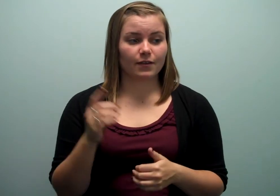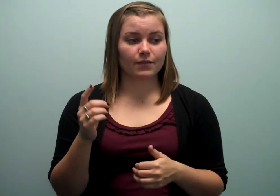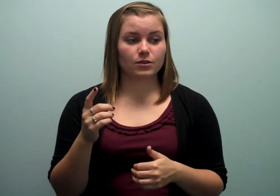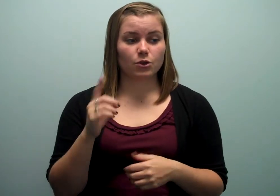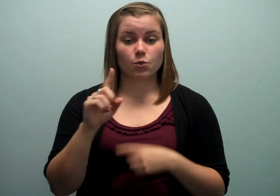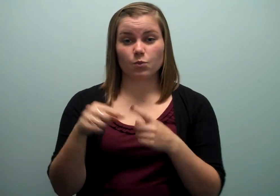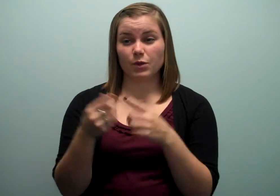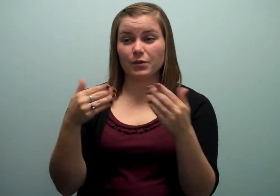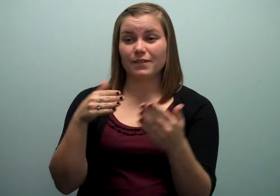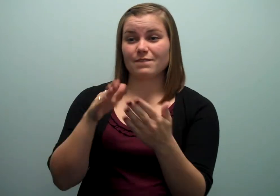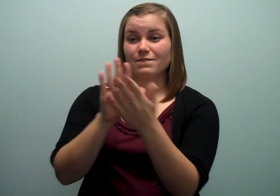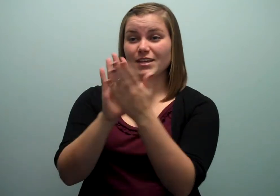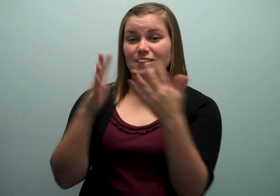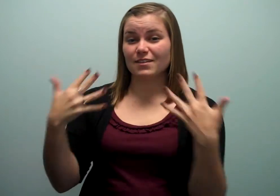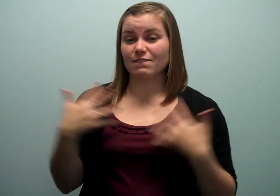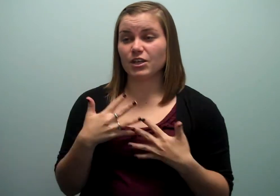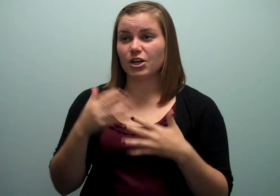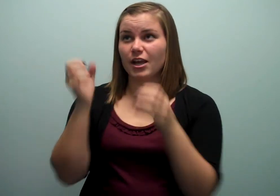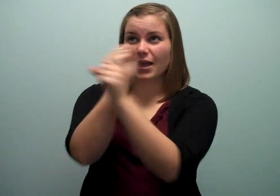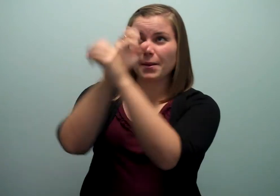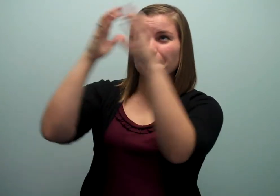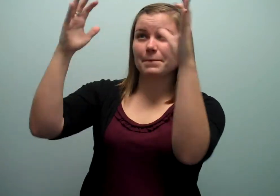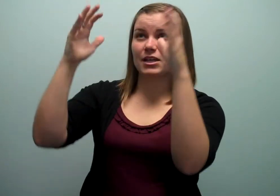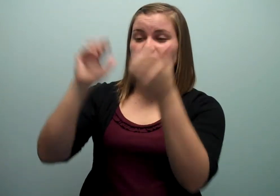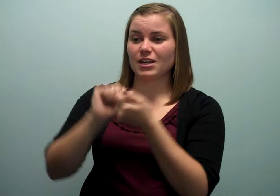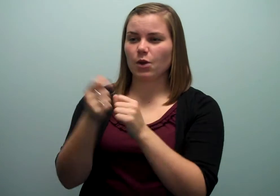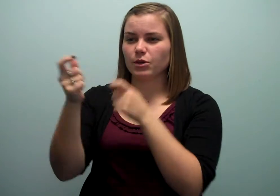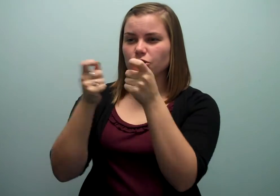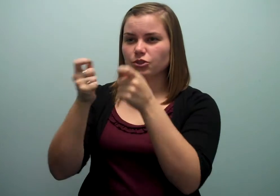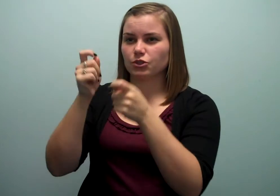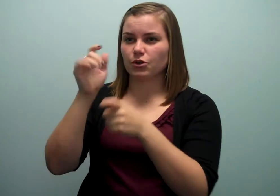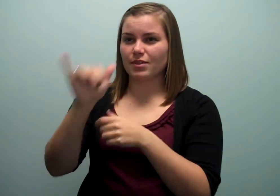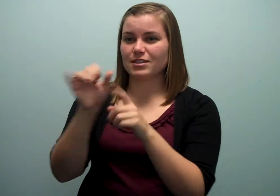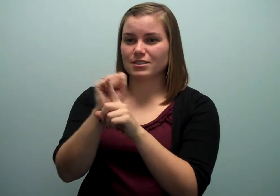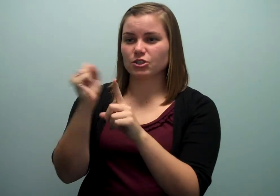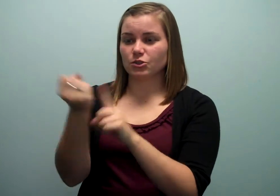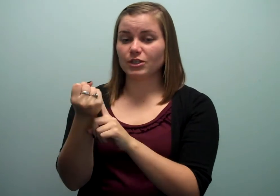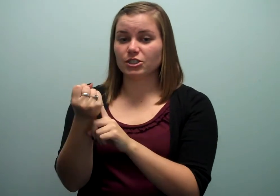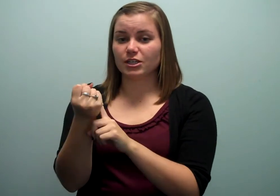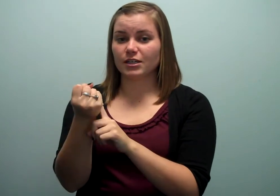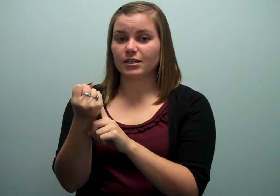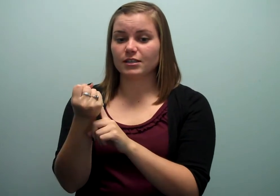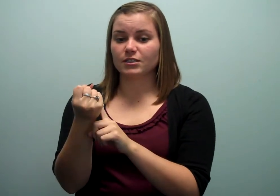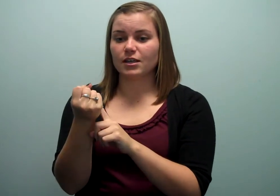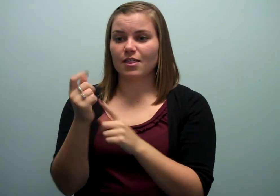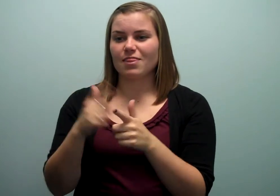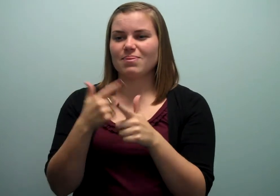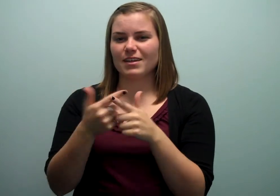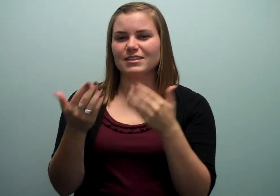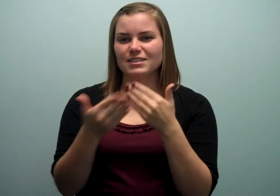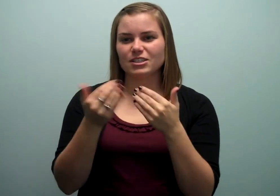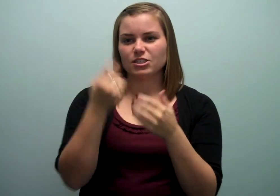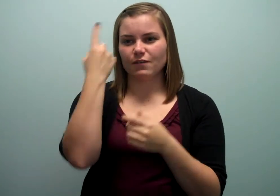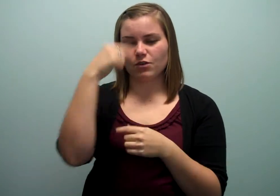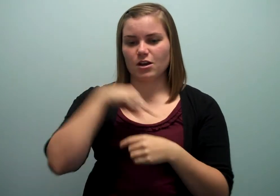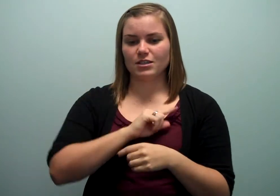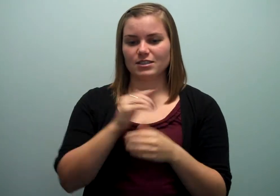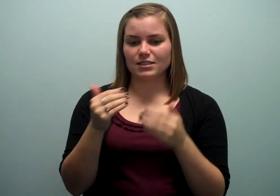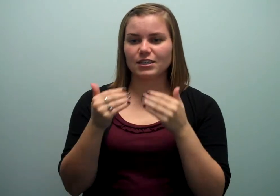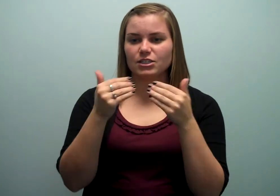fear and imagining how would you handle that situation makes it easier to proceed with optimism. And